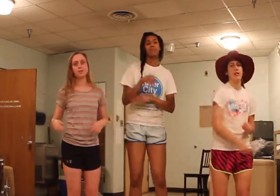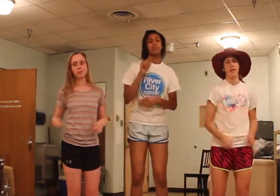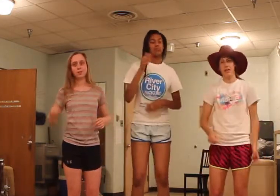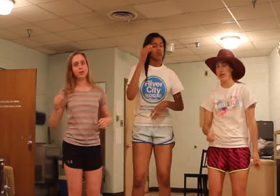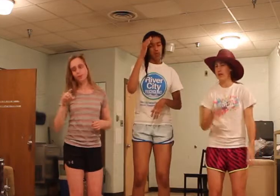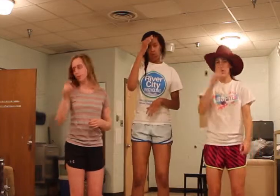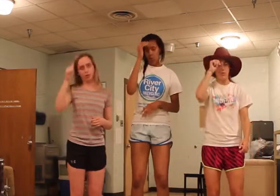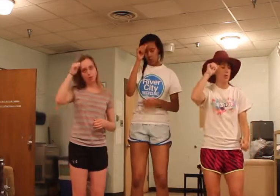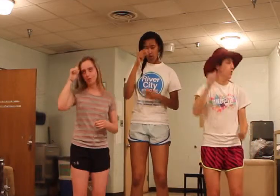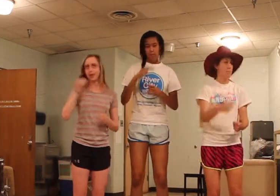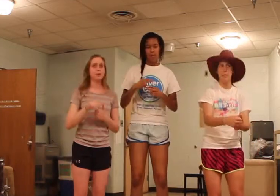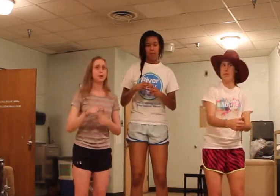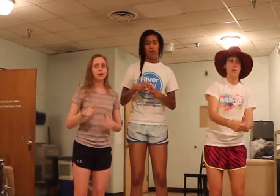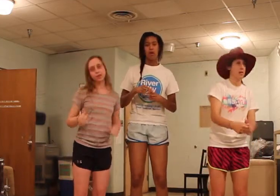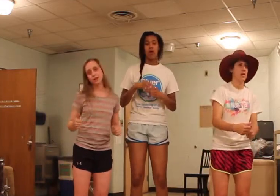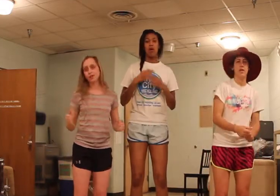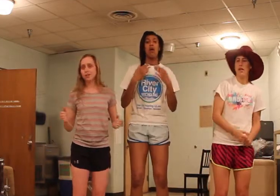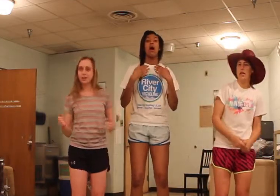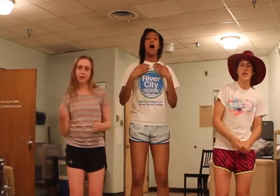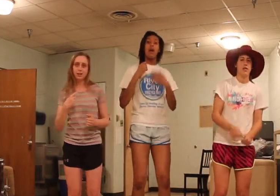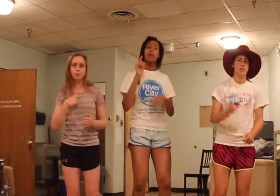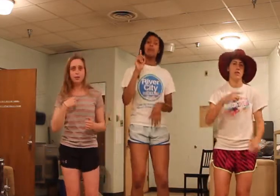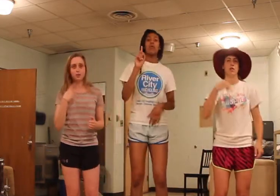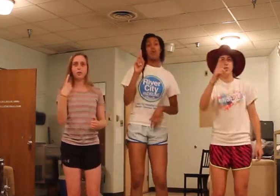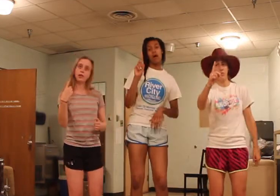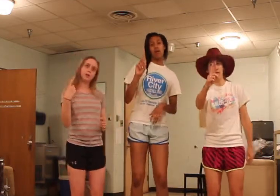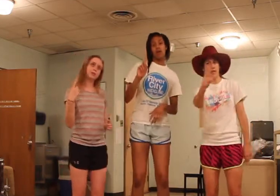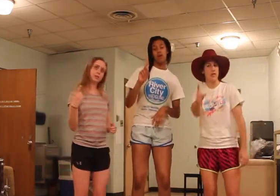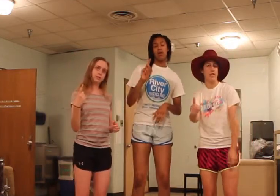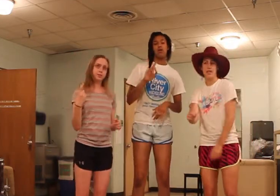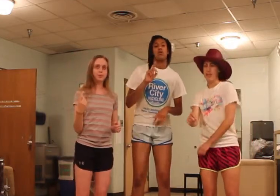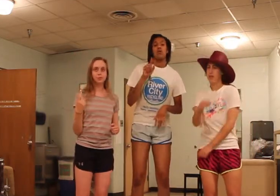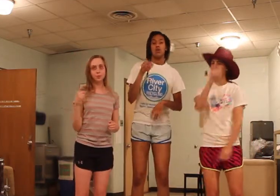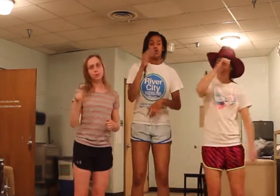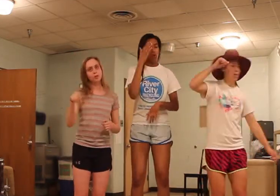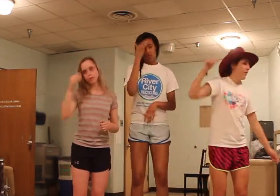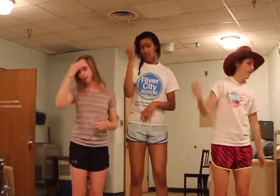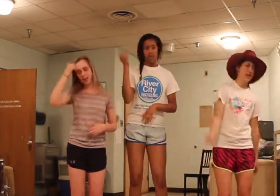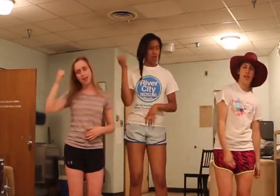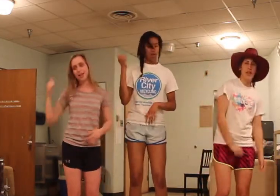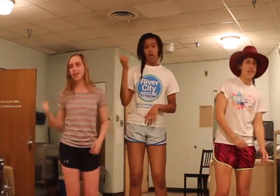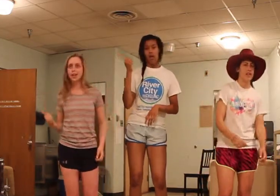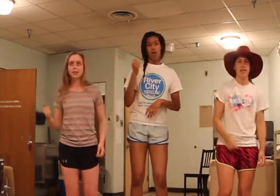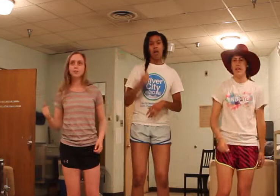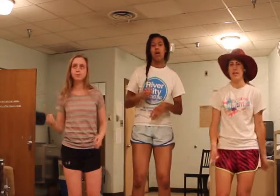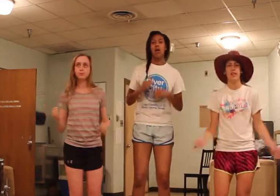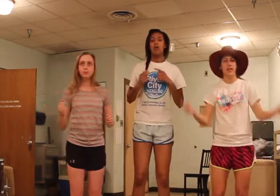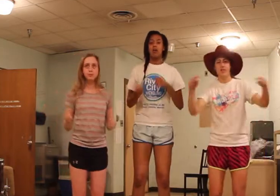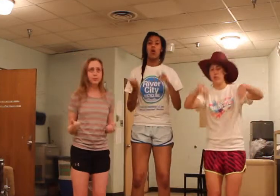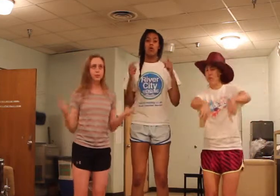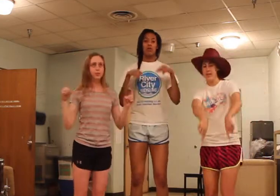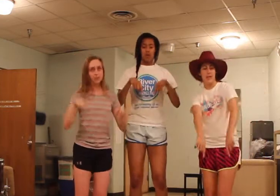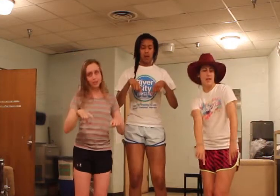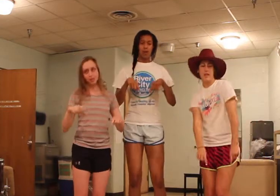You won't remember, I'll be the one, you won't forget It's going down,